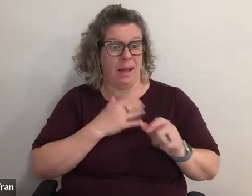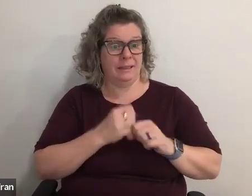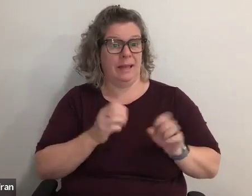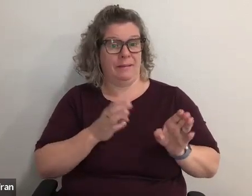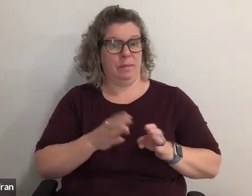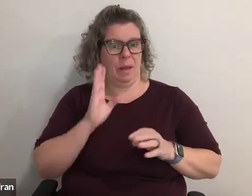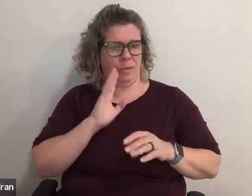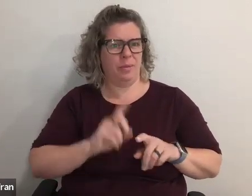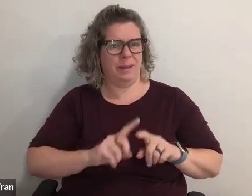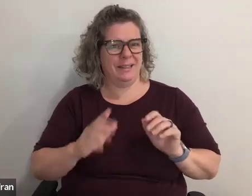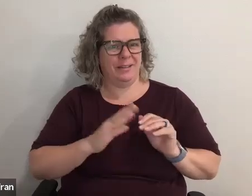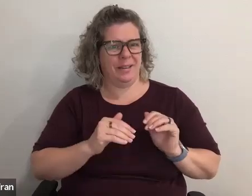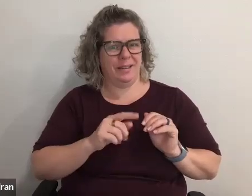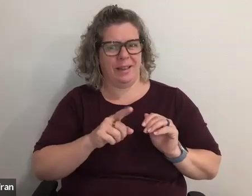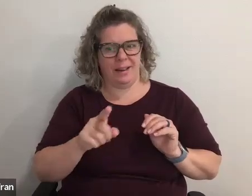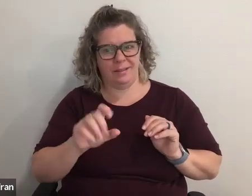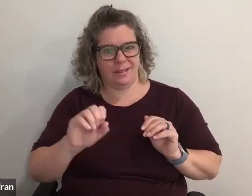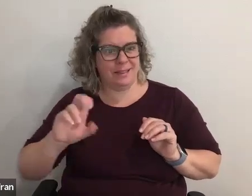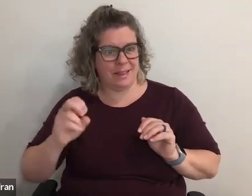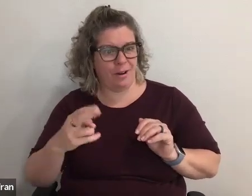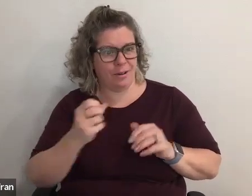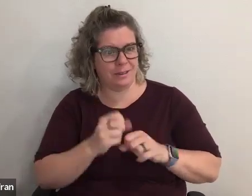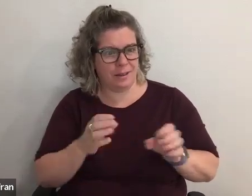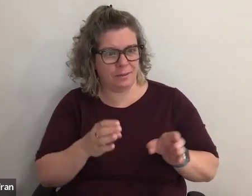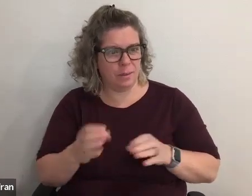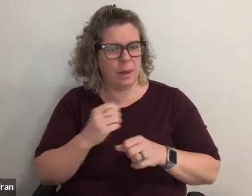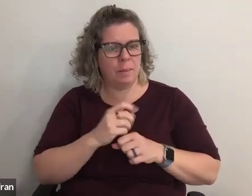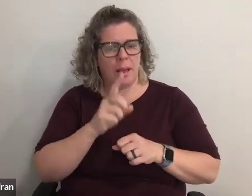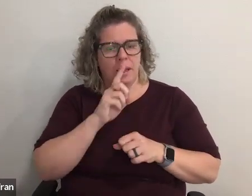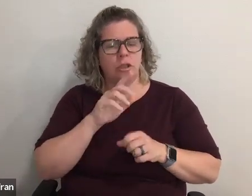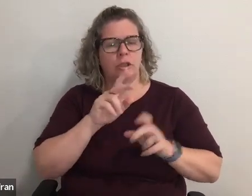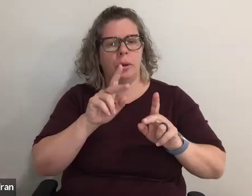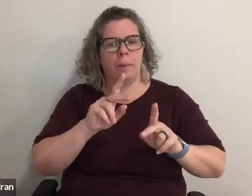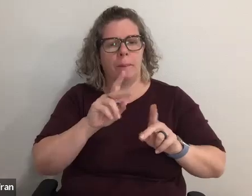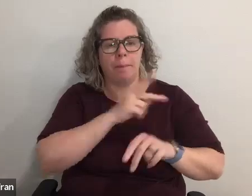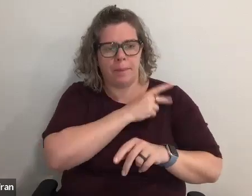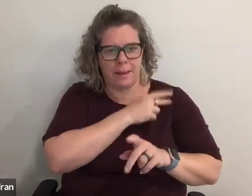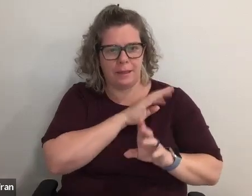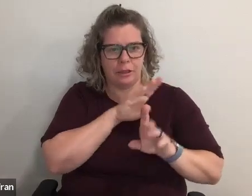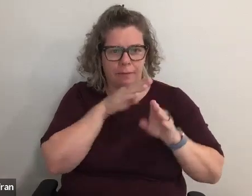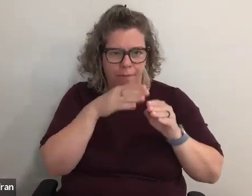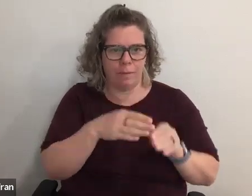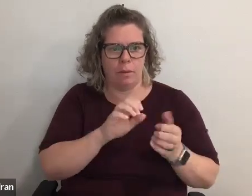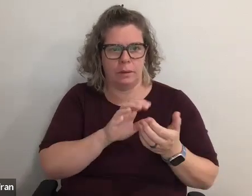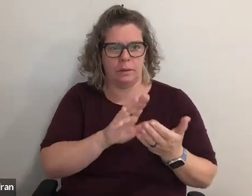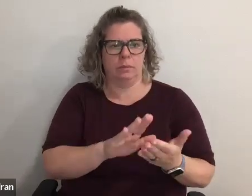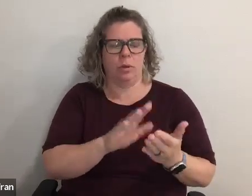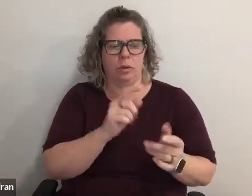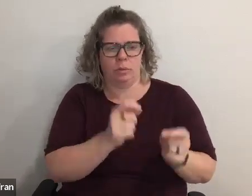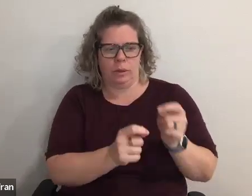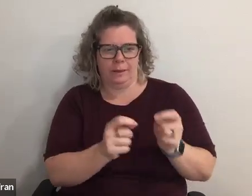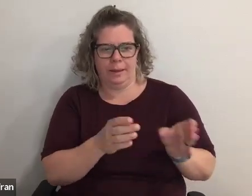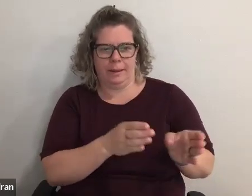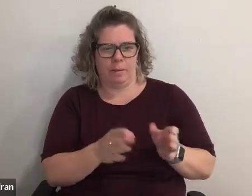look a little bit different if we were working on one with Sarah. We got to make sure that we're coming from a patient-centered approach to that, making sure we're tailoring the safety plan for